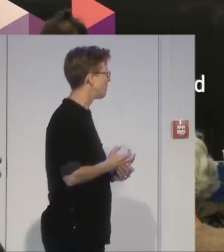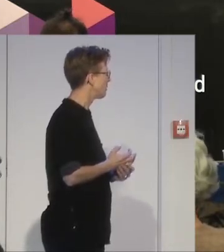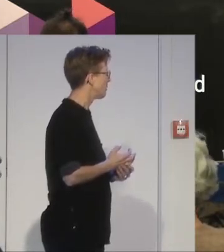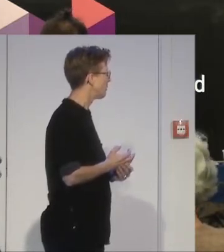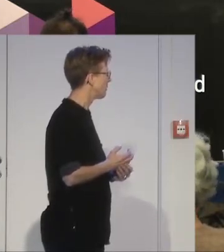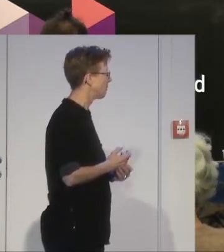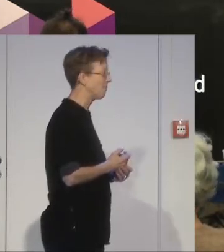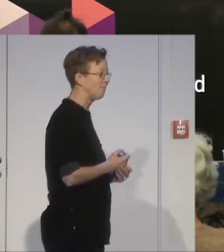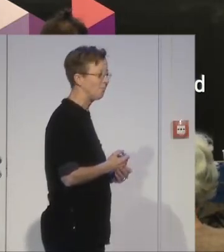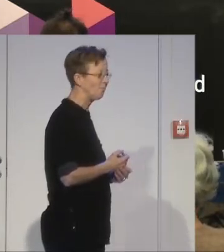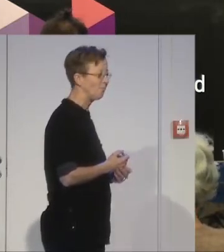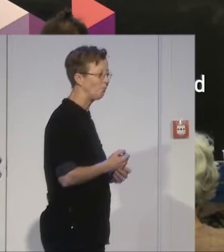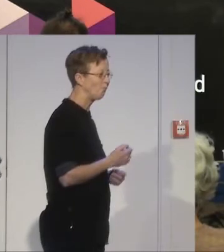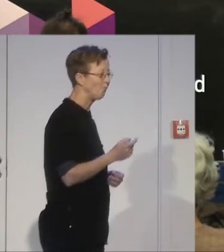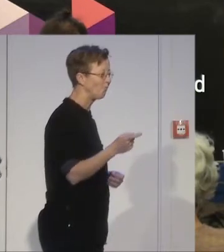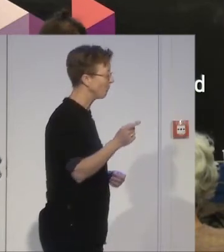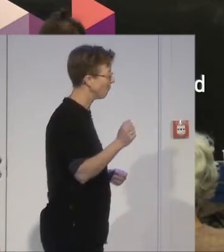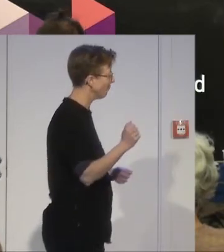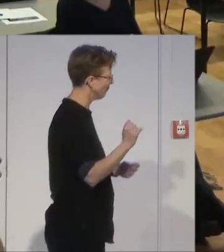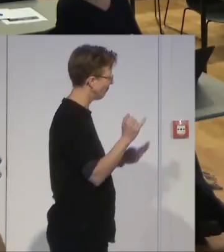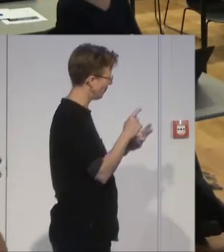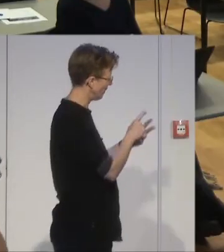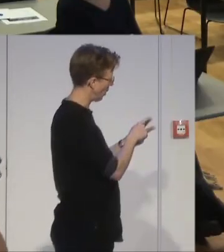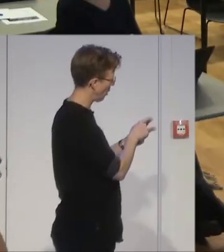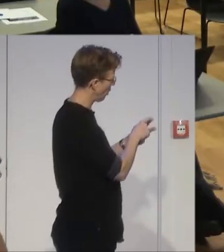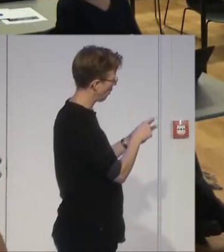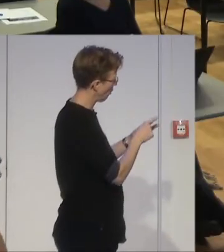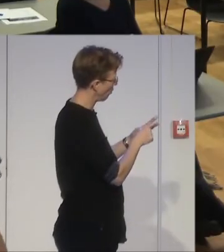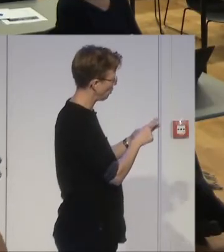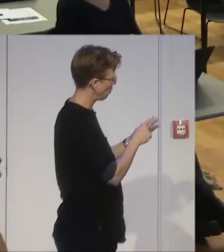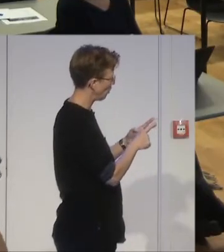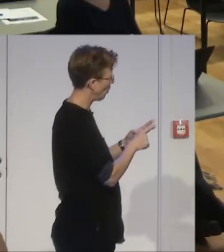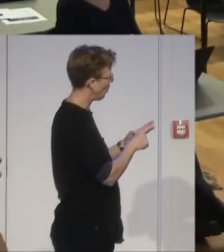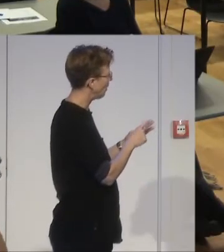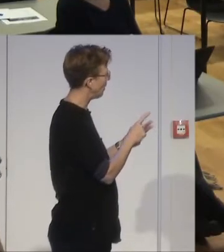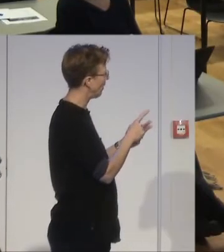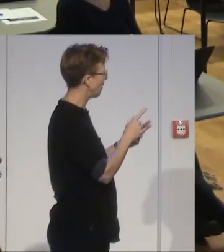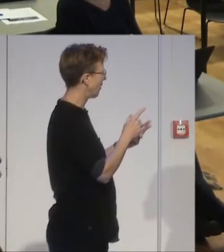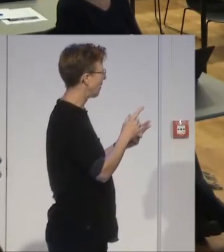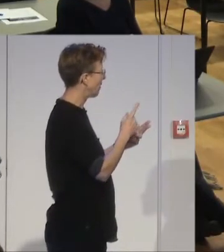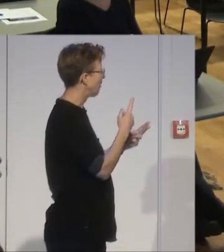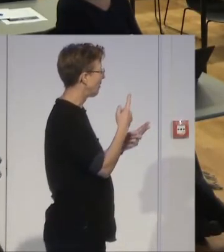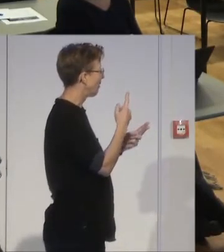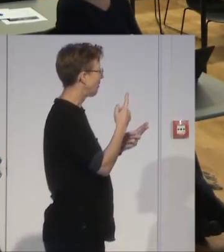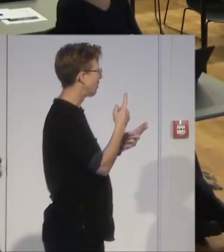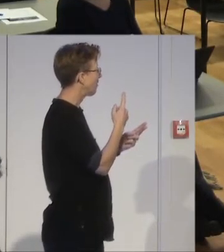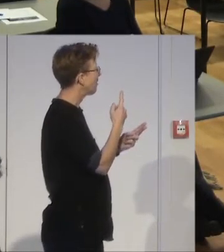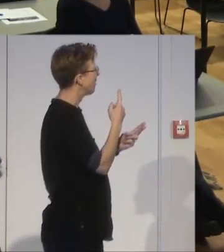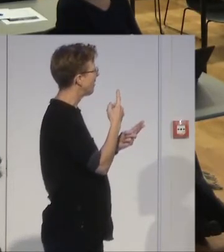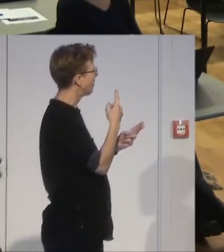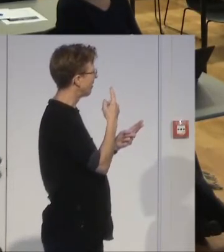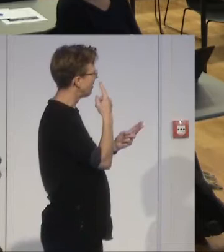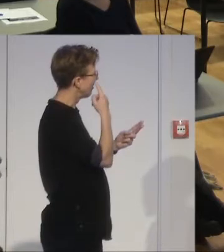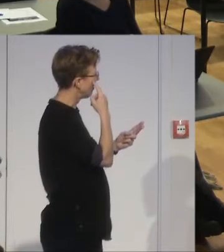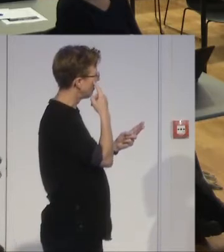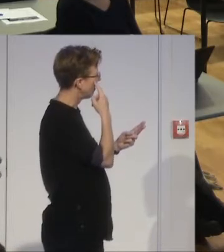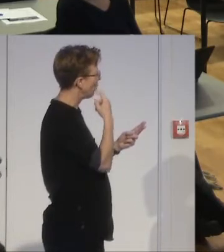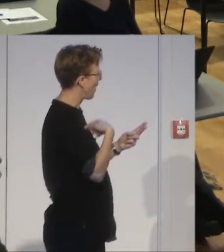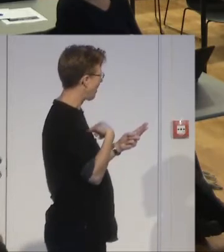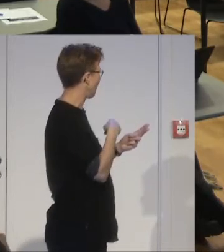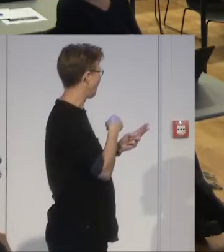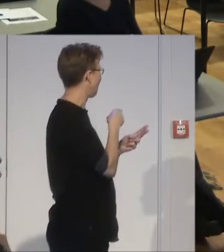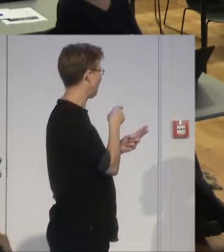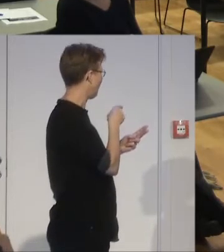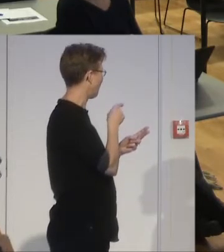picture, of course. Yeah, and then I think you maybe answered